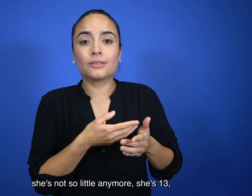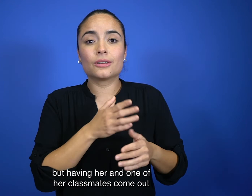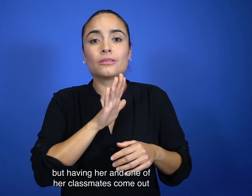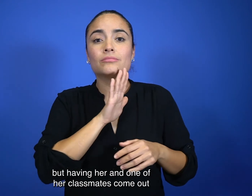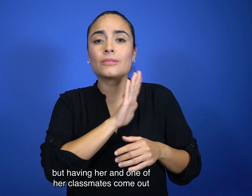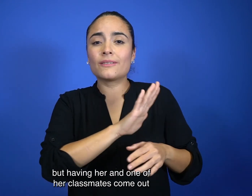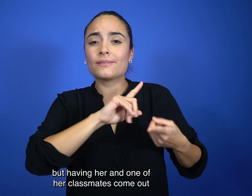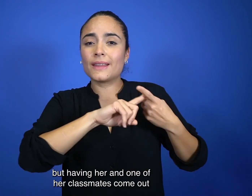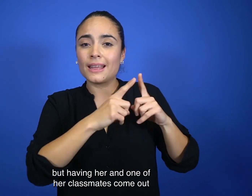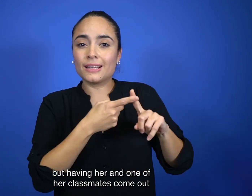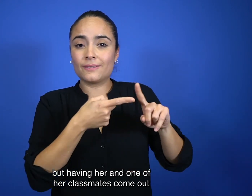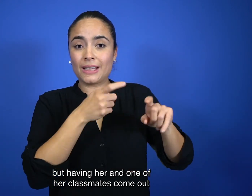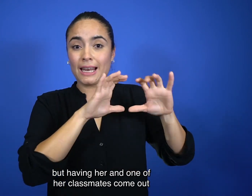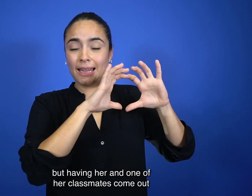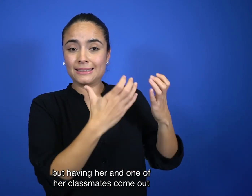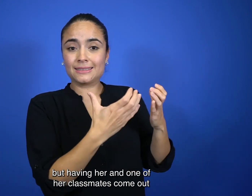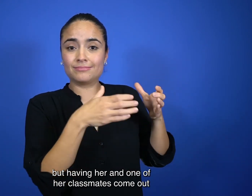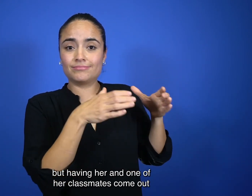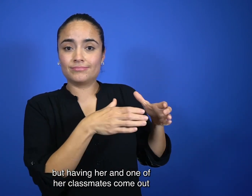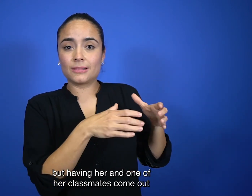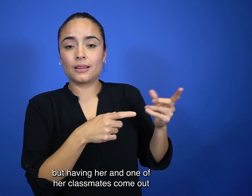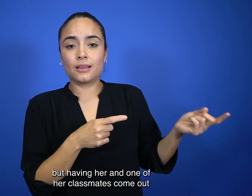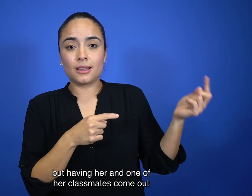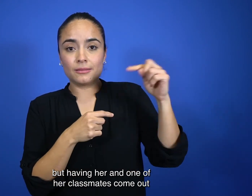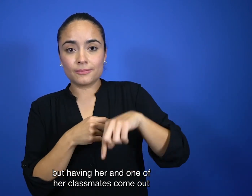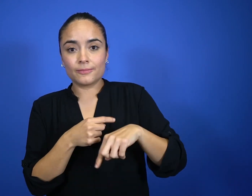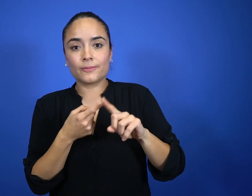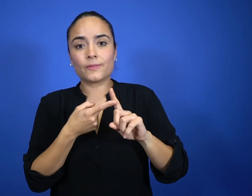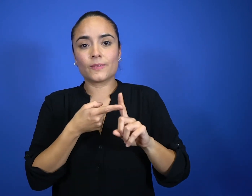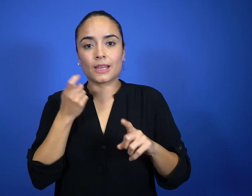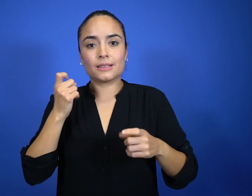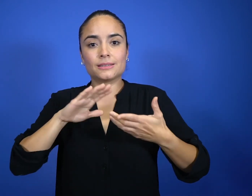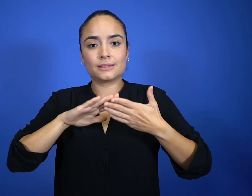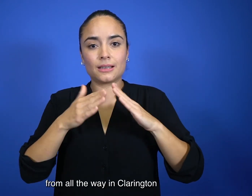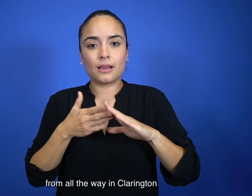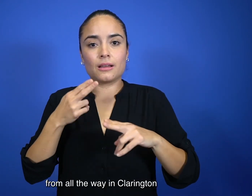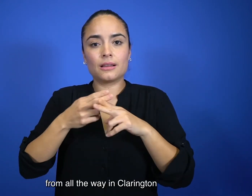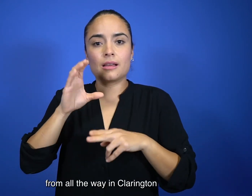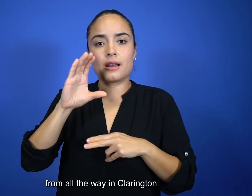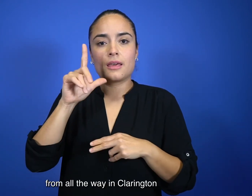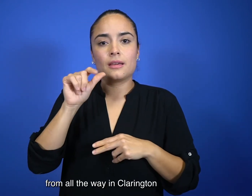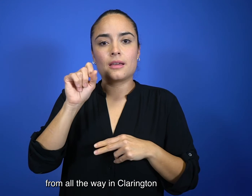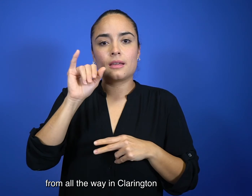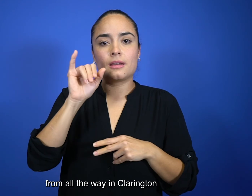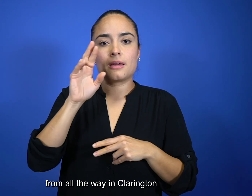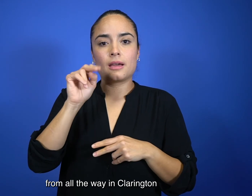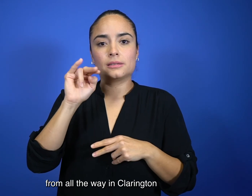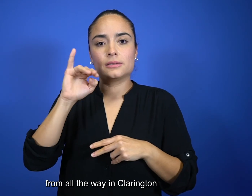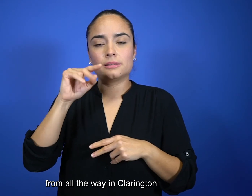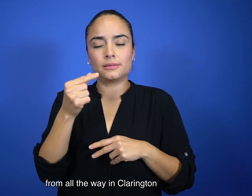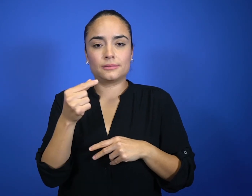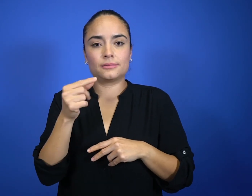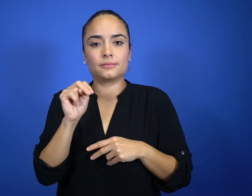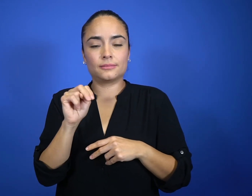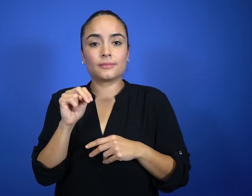but having her and one of her classmates come out from all the way in Clarington